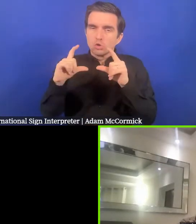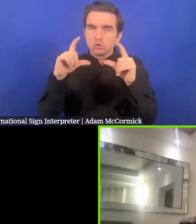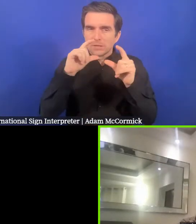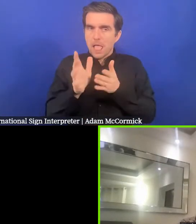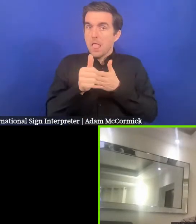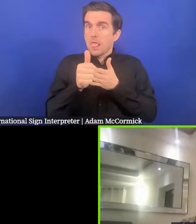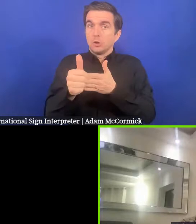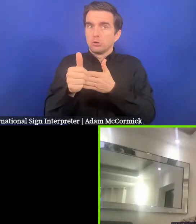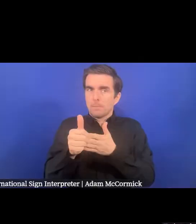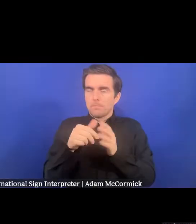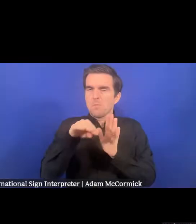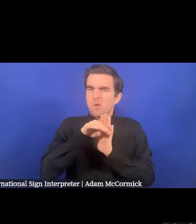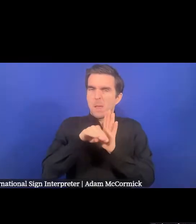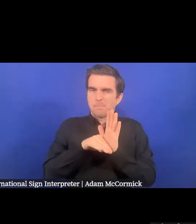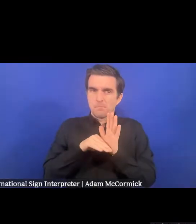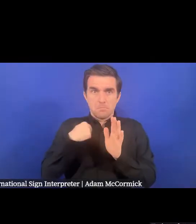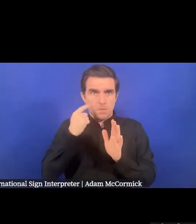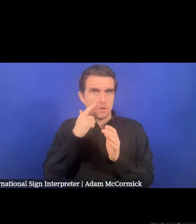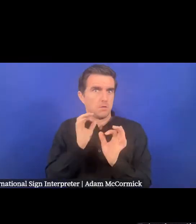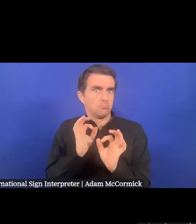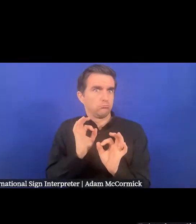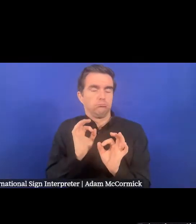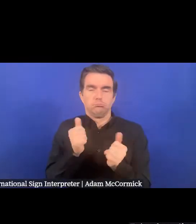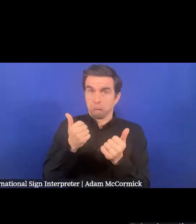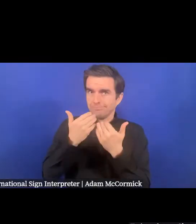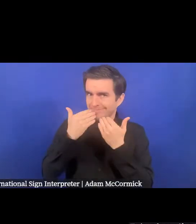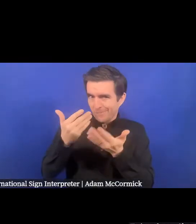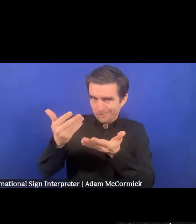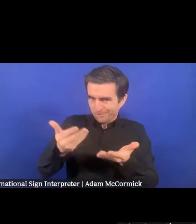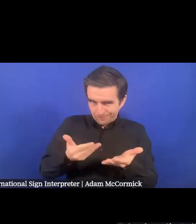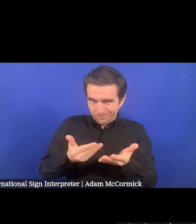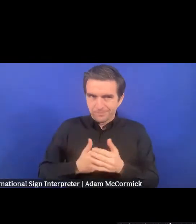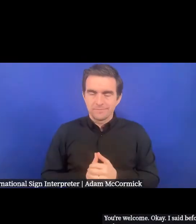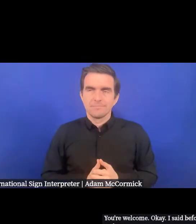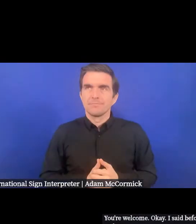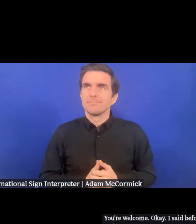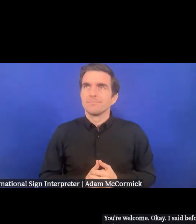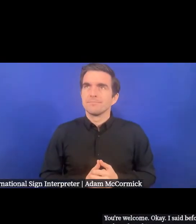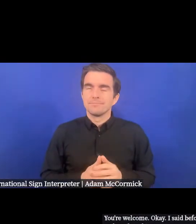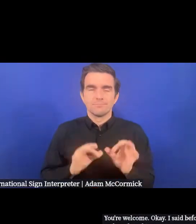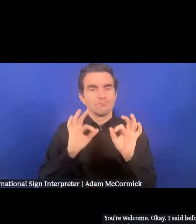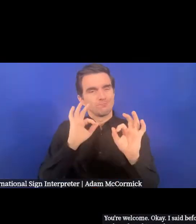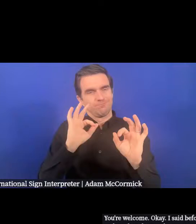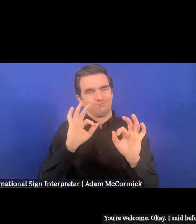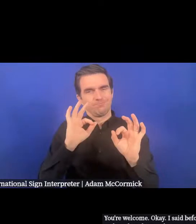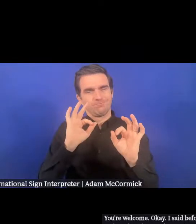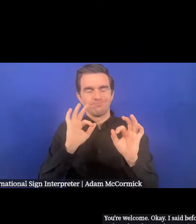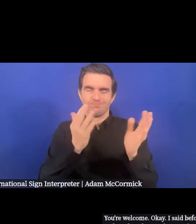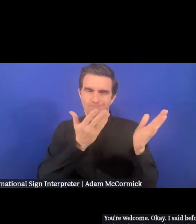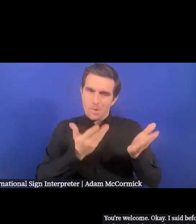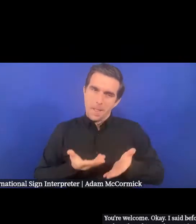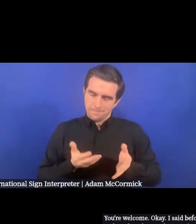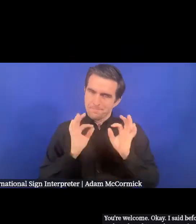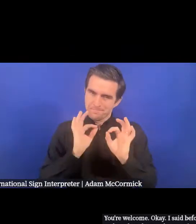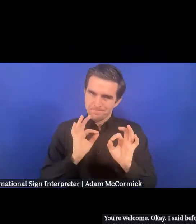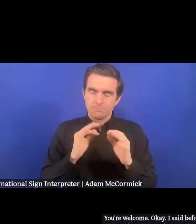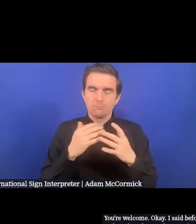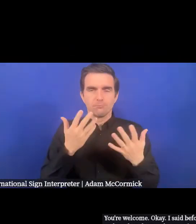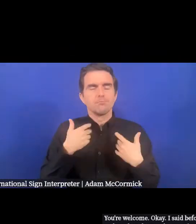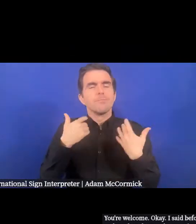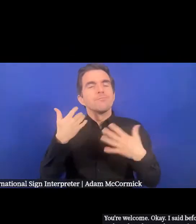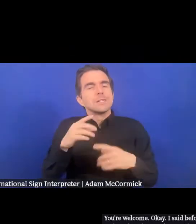before, when it comes to data, what we collected and we thought was, the most important, I will name 3 of them. It's